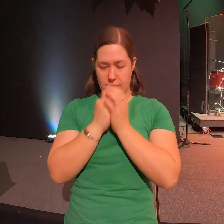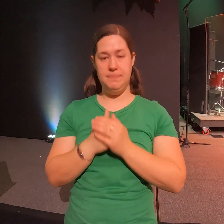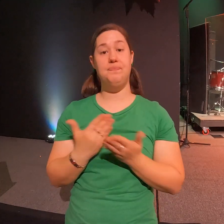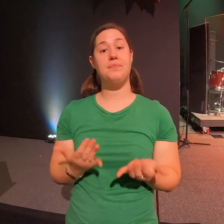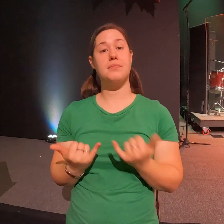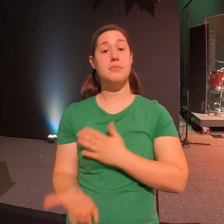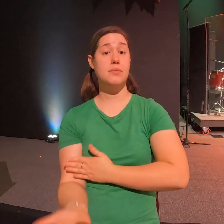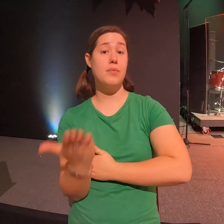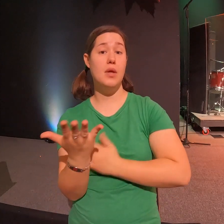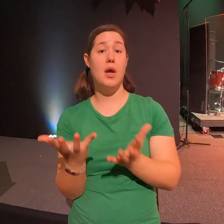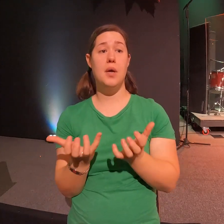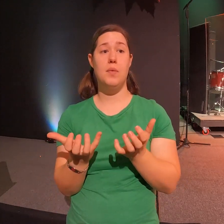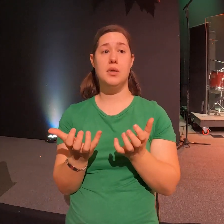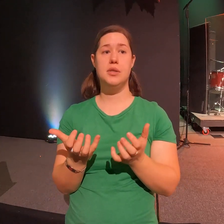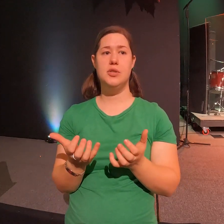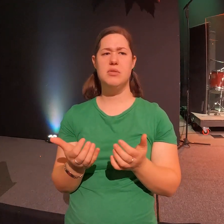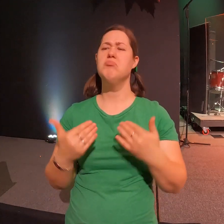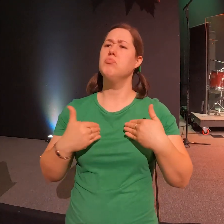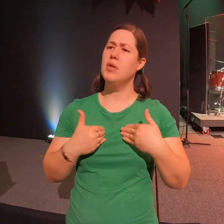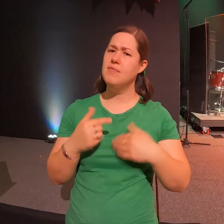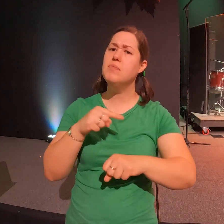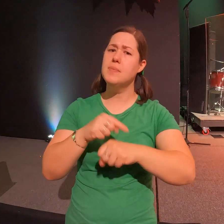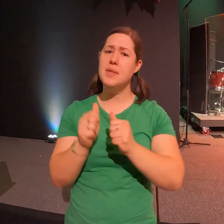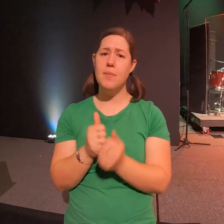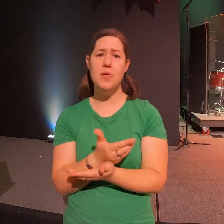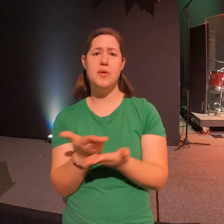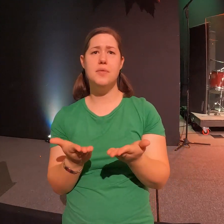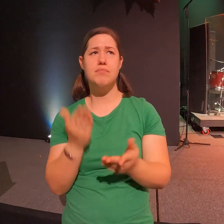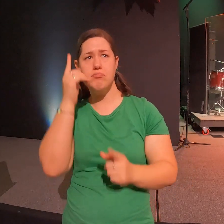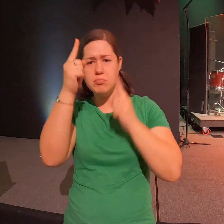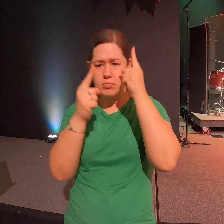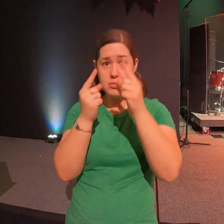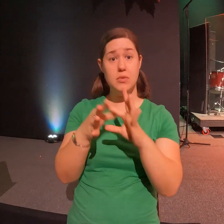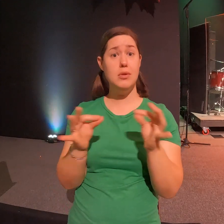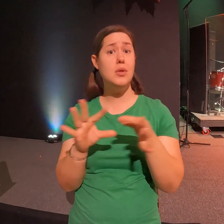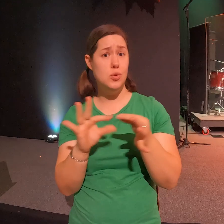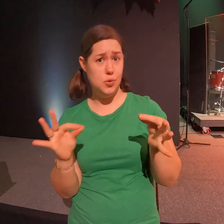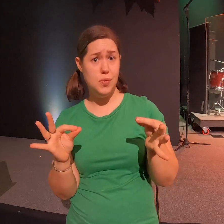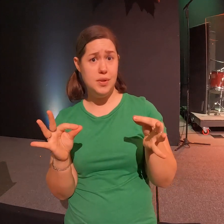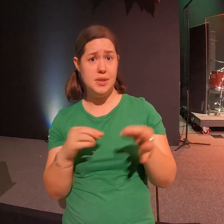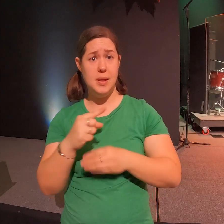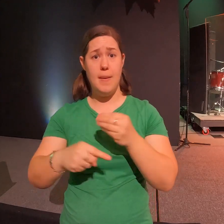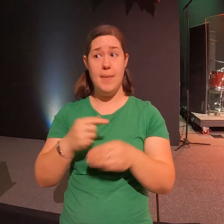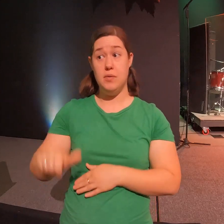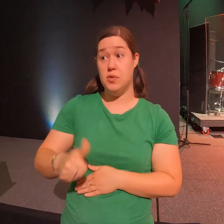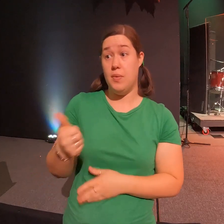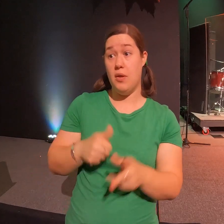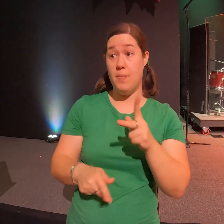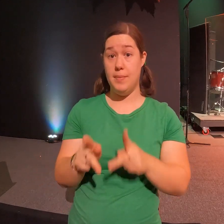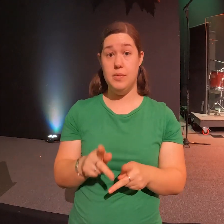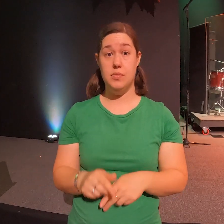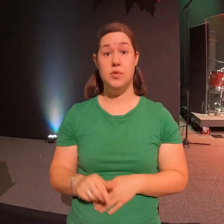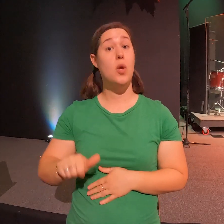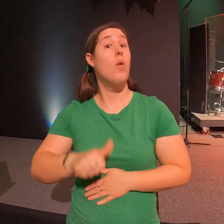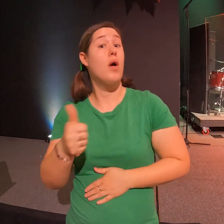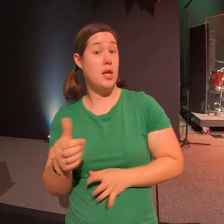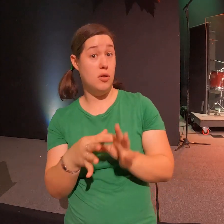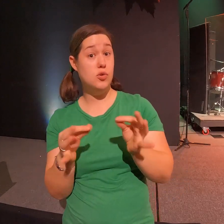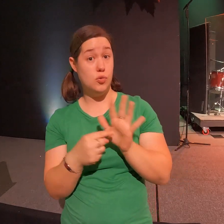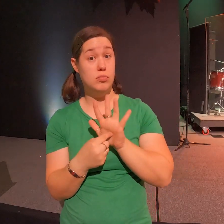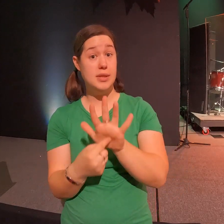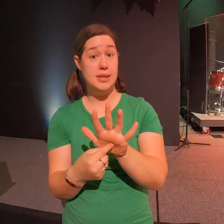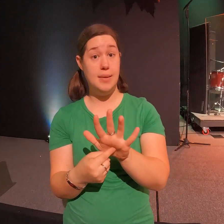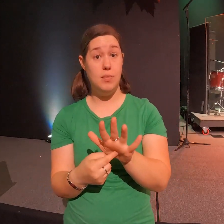share a few stories with you about other people. And one of the stories is came right before this in Scripture. It's where